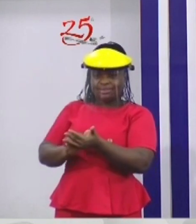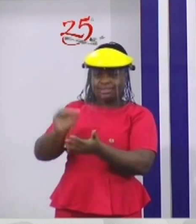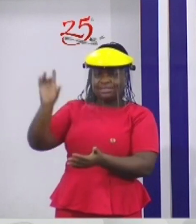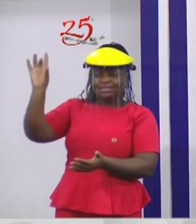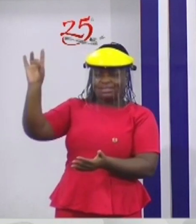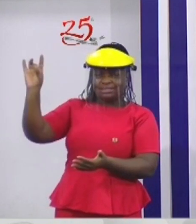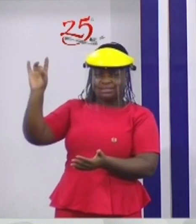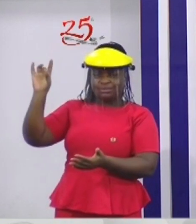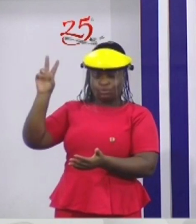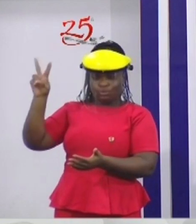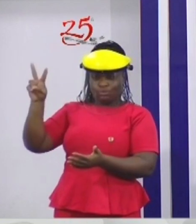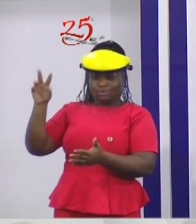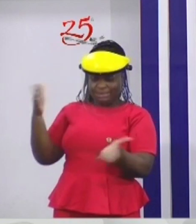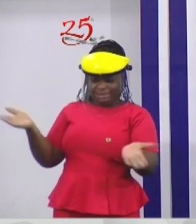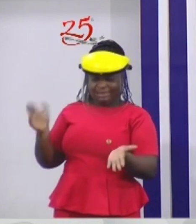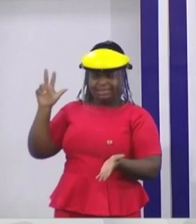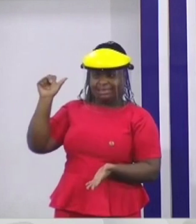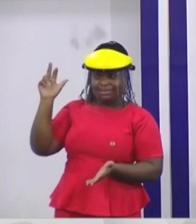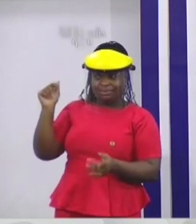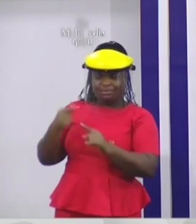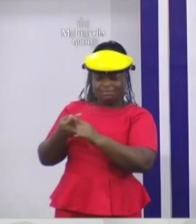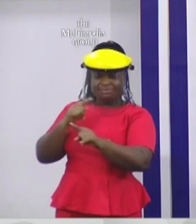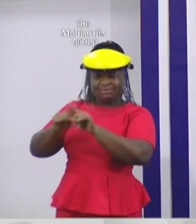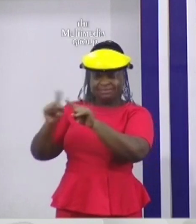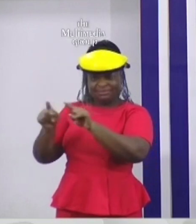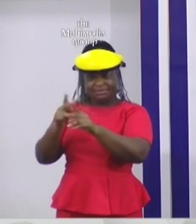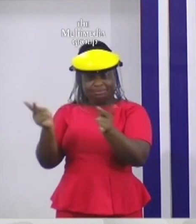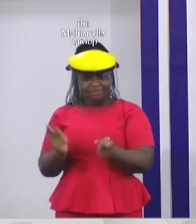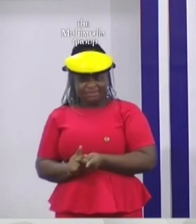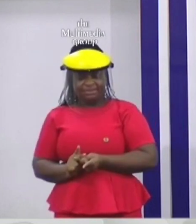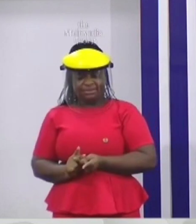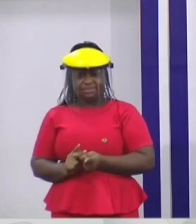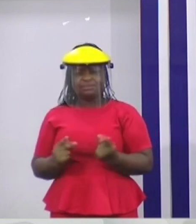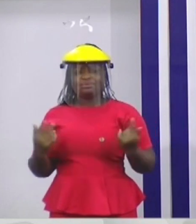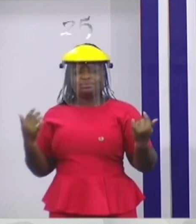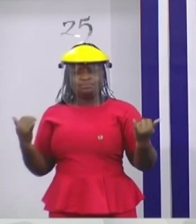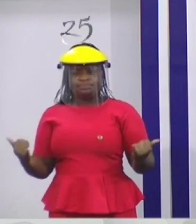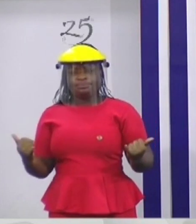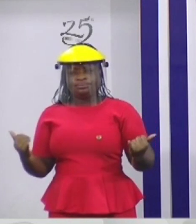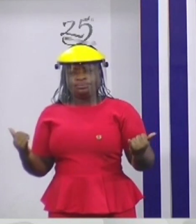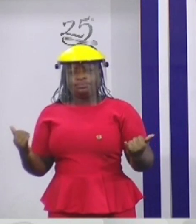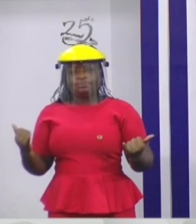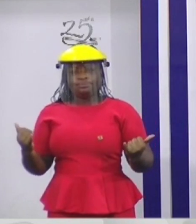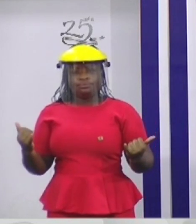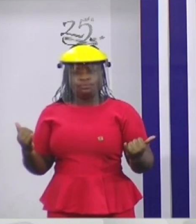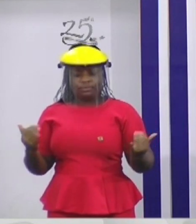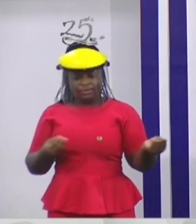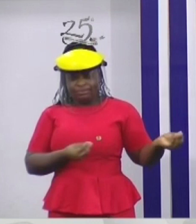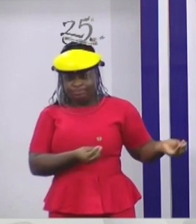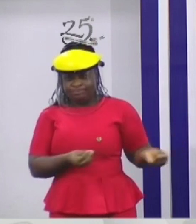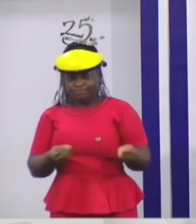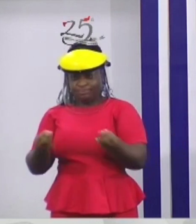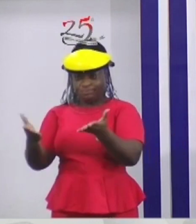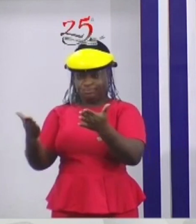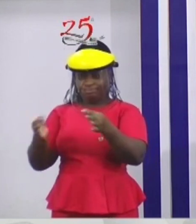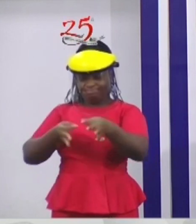3,892 cases that were already in the Greater Accra region from different places. So we are providing this